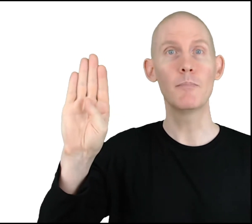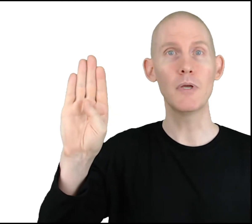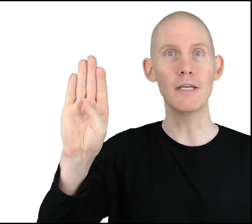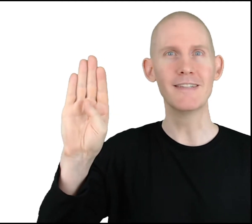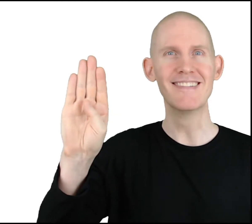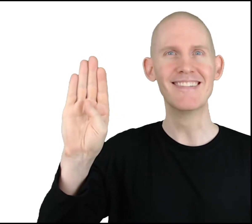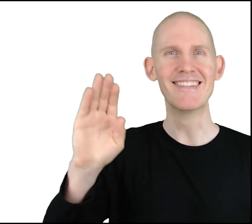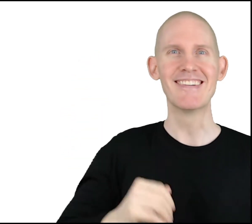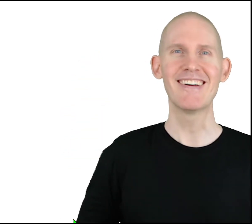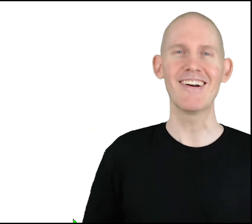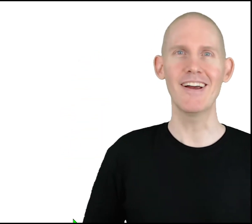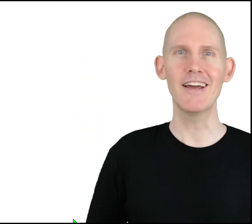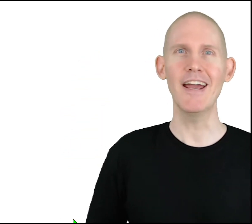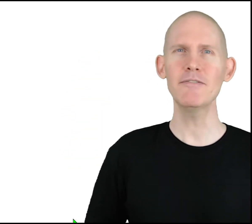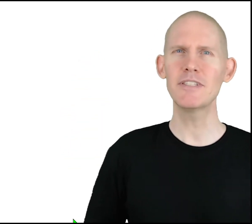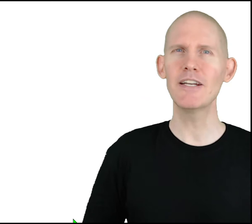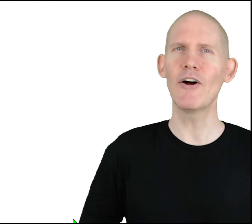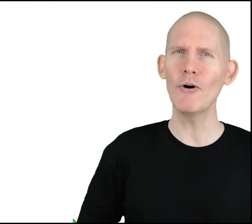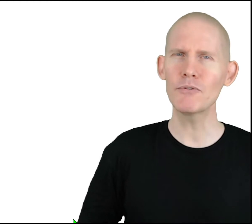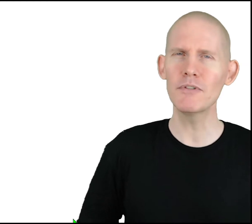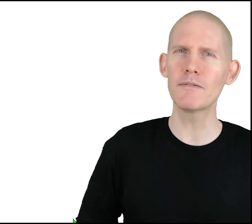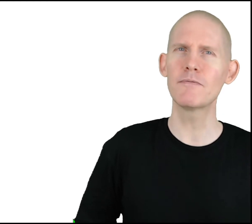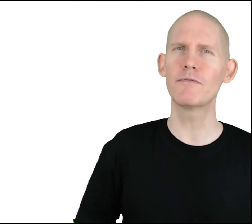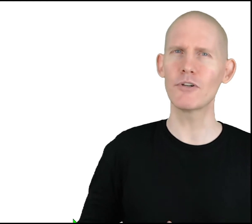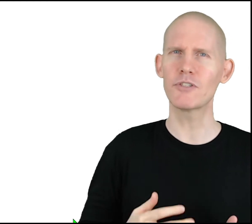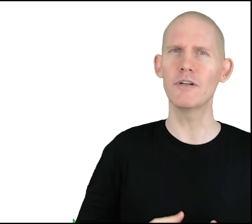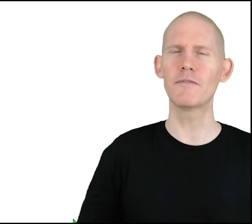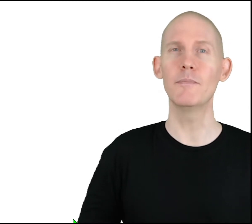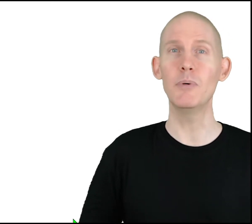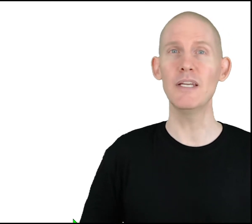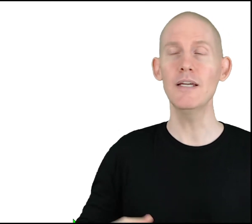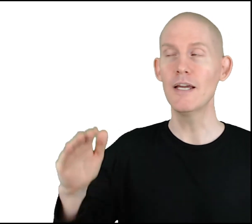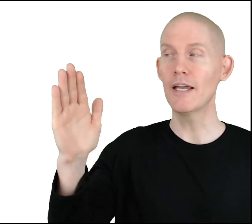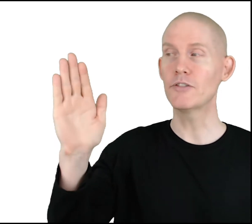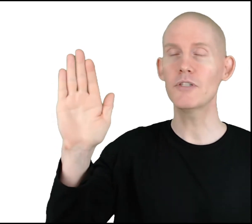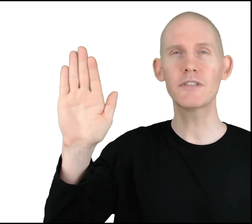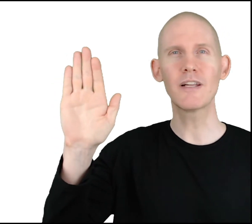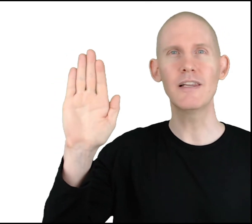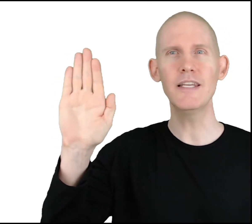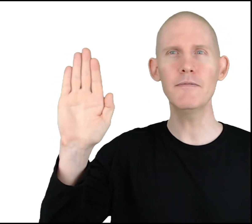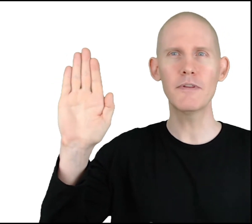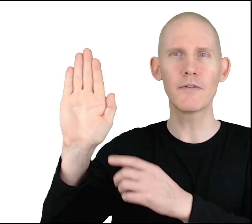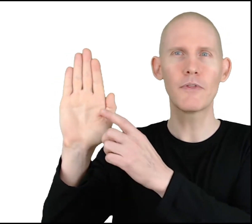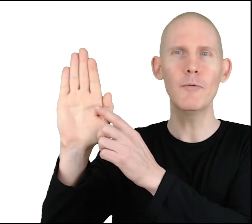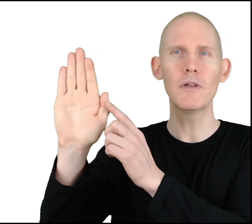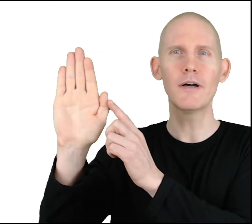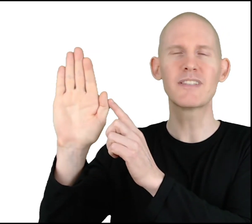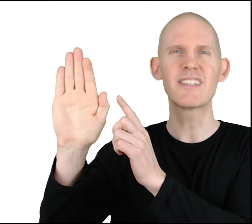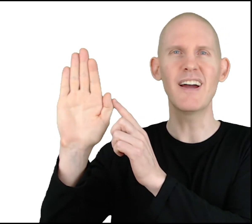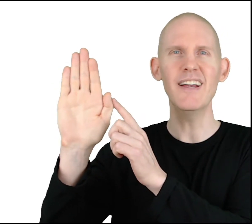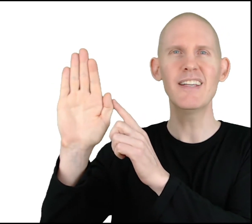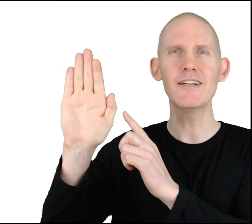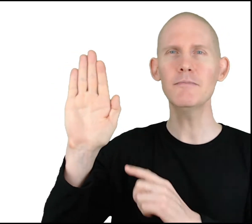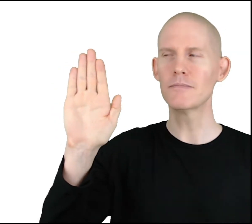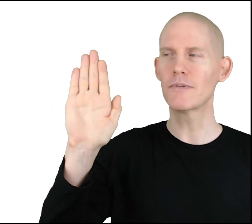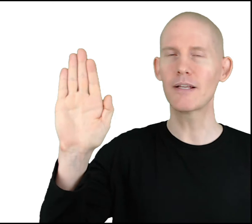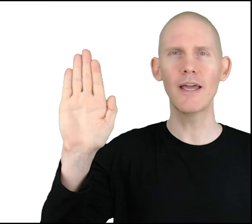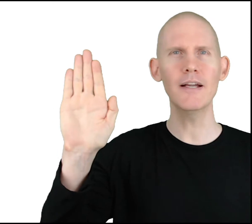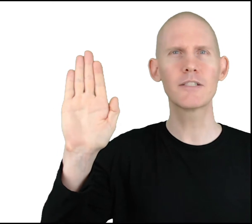B. All right, I have seen an alternate version of the B. It's just to leave the thumb alongside here, like that. And sometimes